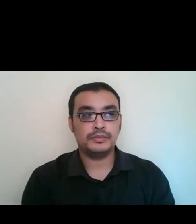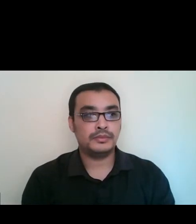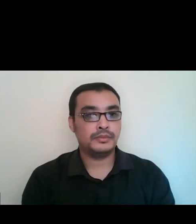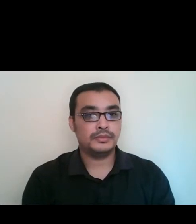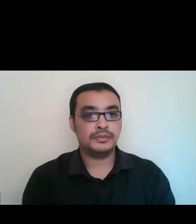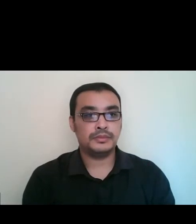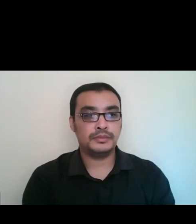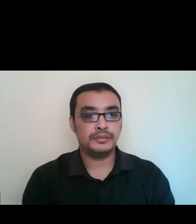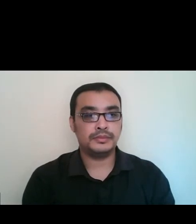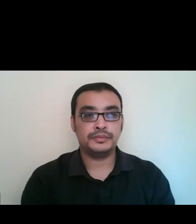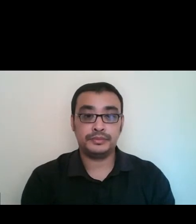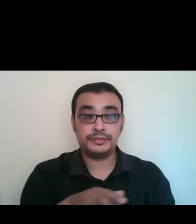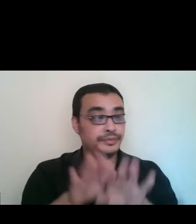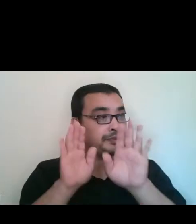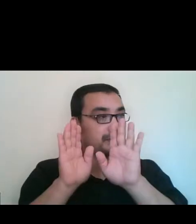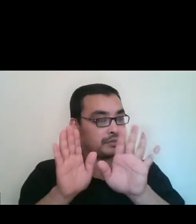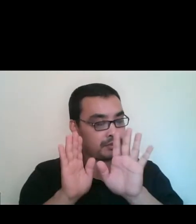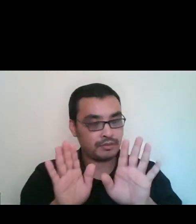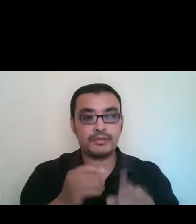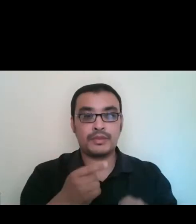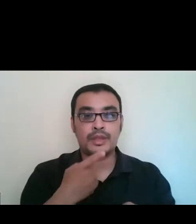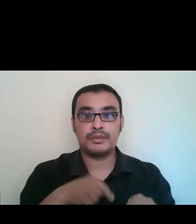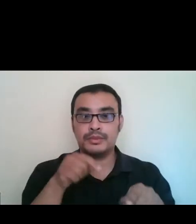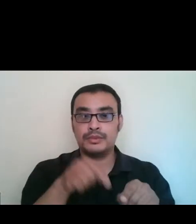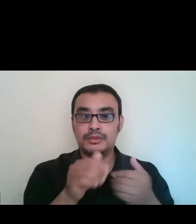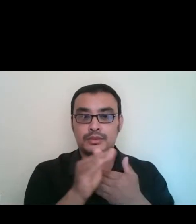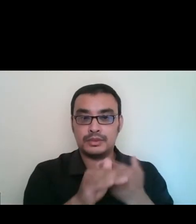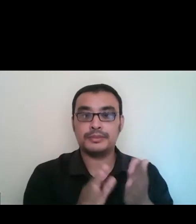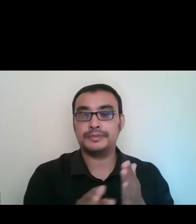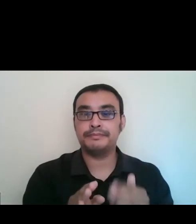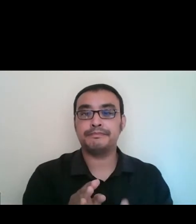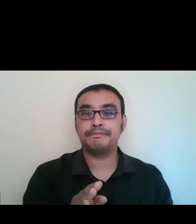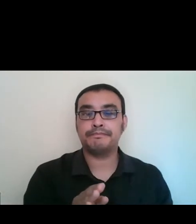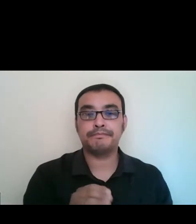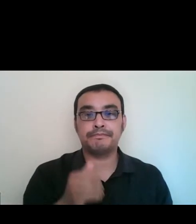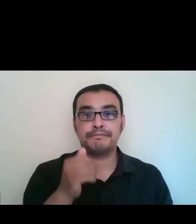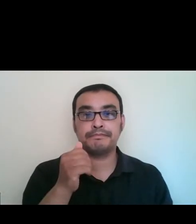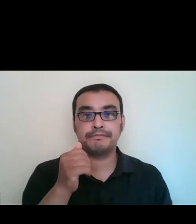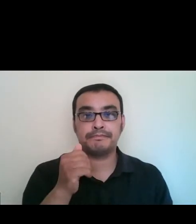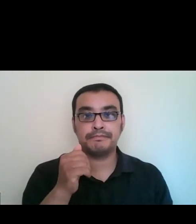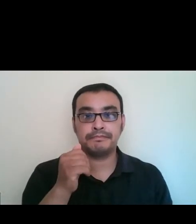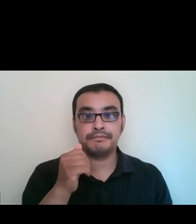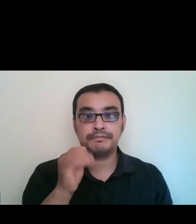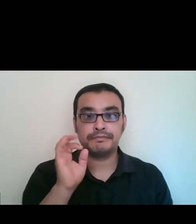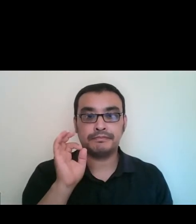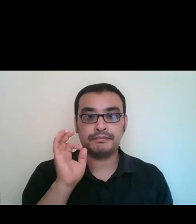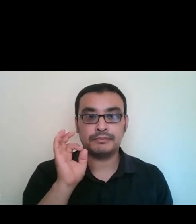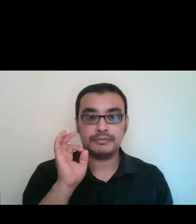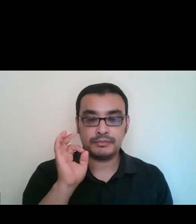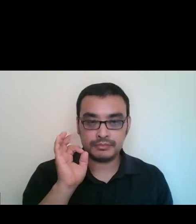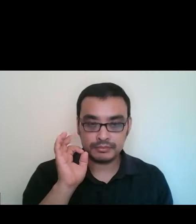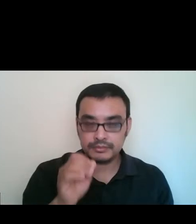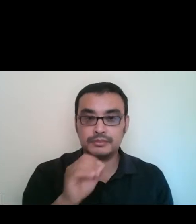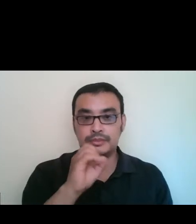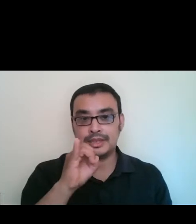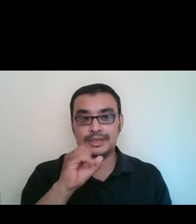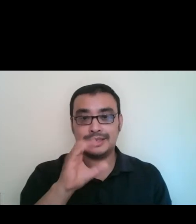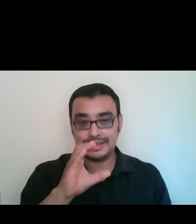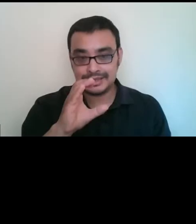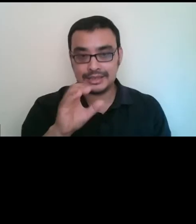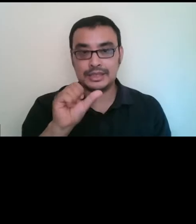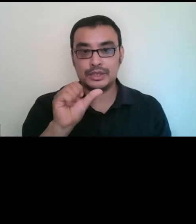Super, super. Thank you very much, dear Mohin. And thanks for the even recognizing the IOC Jai Jagat Fellowship. Yes,